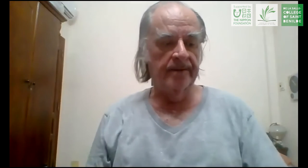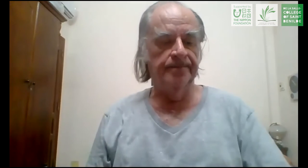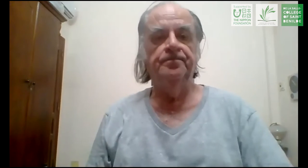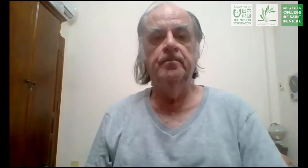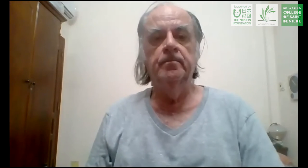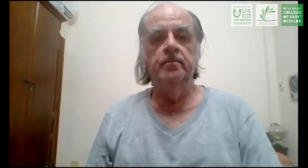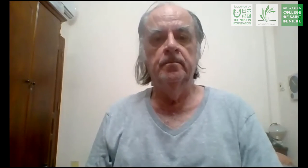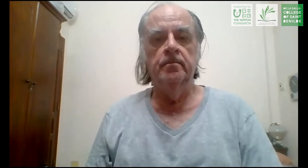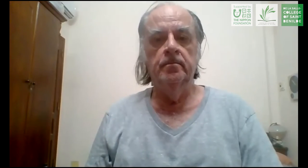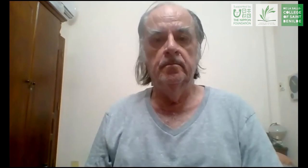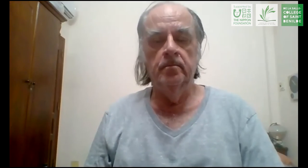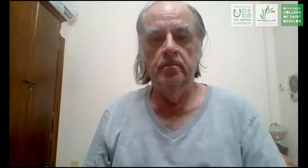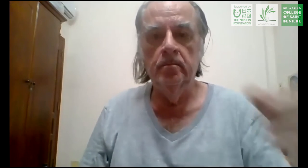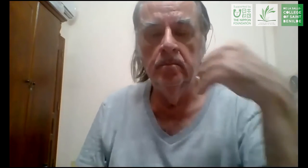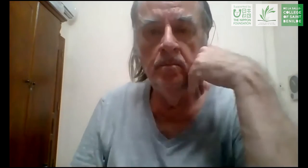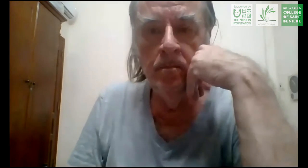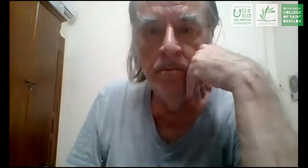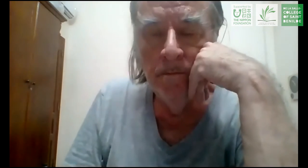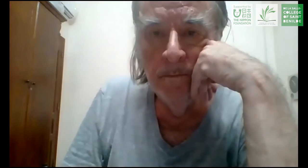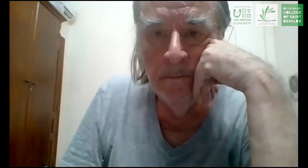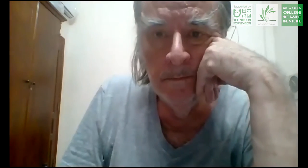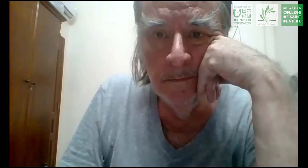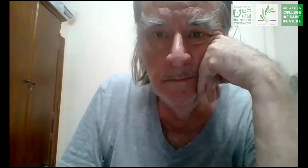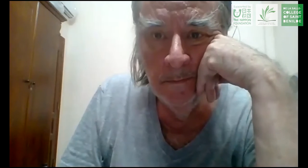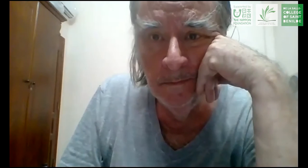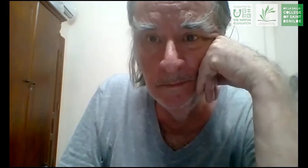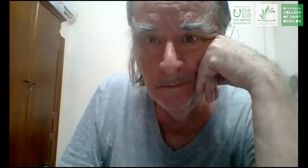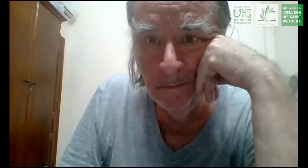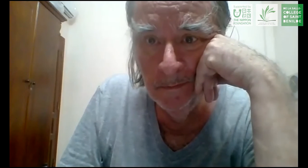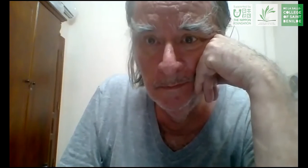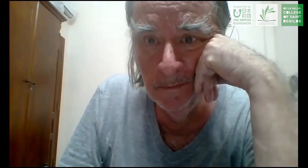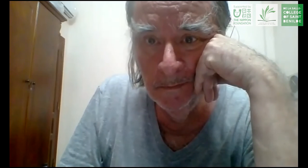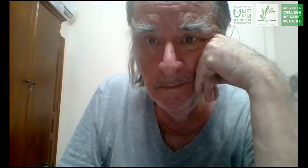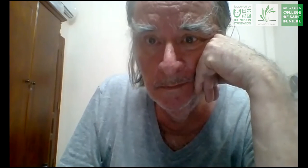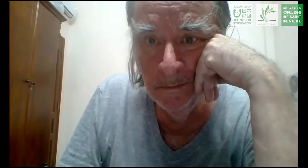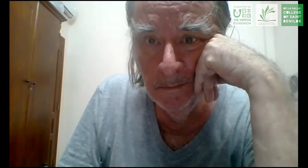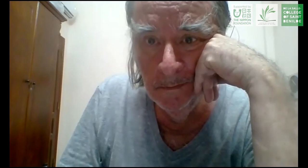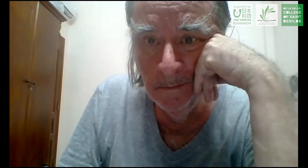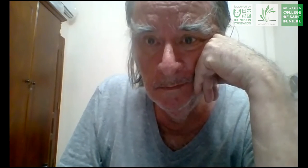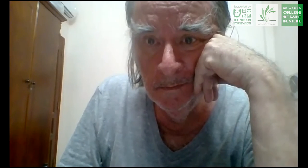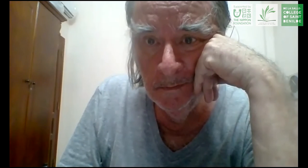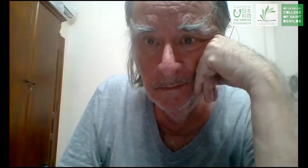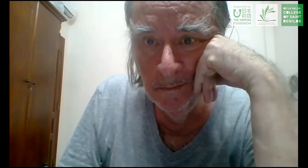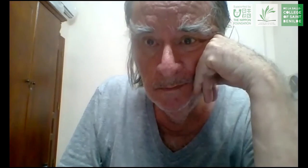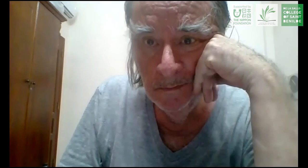We're not assigning. We're already done arranging it by palm orientation, but